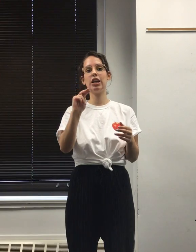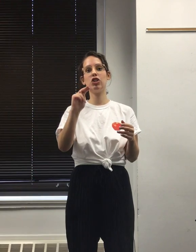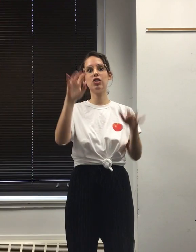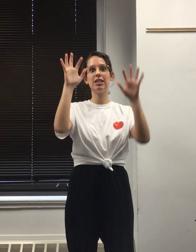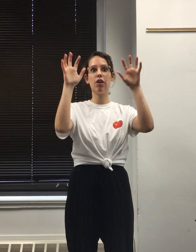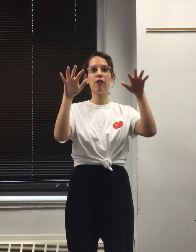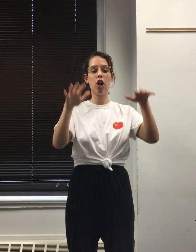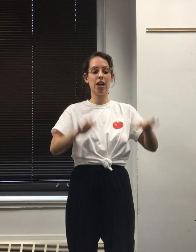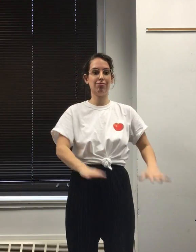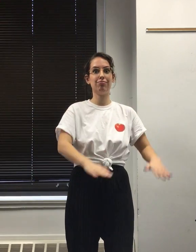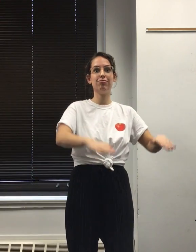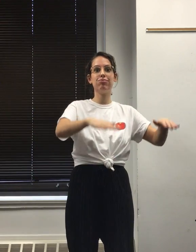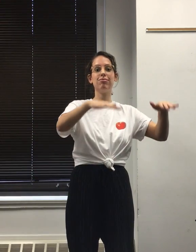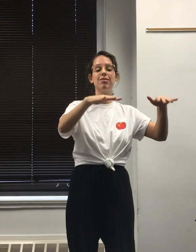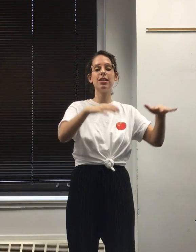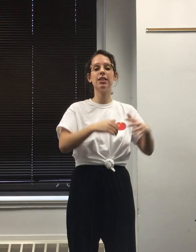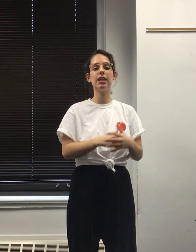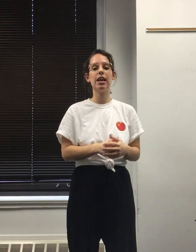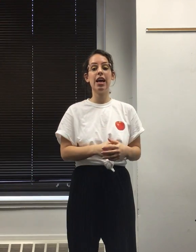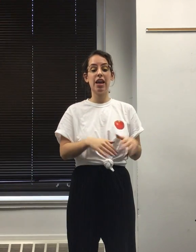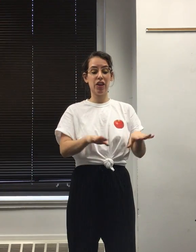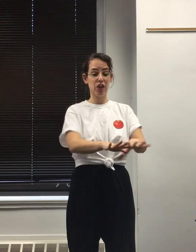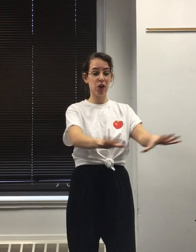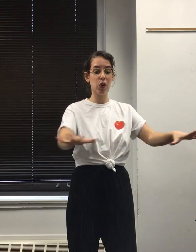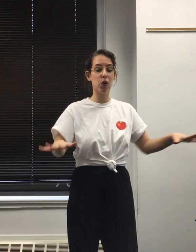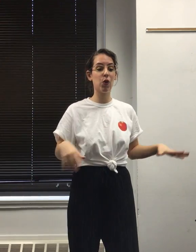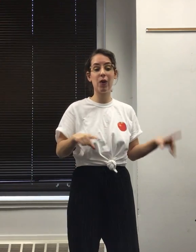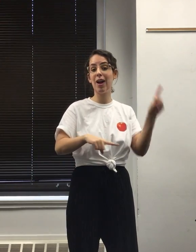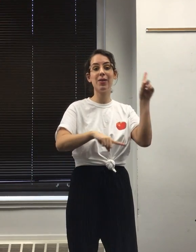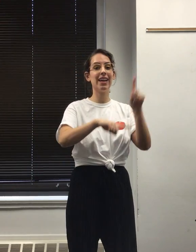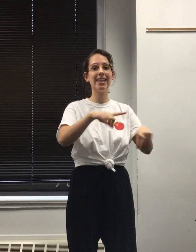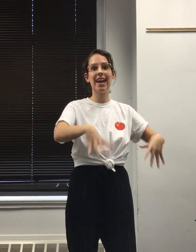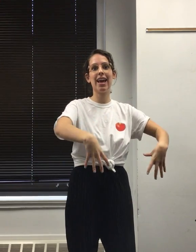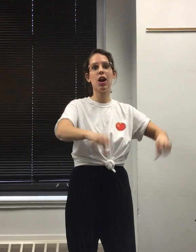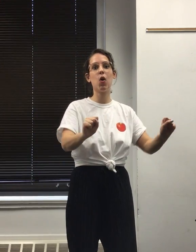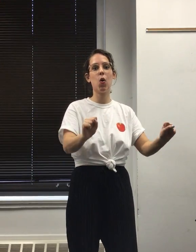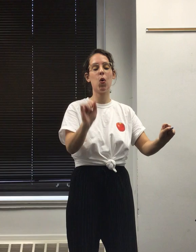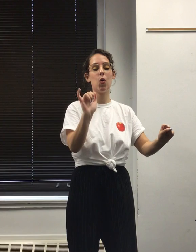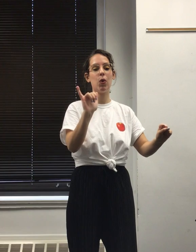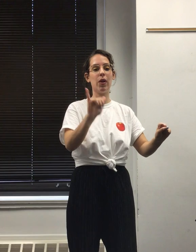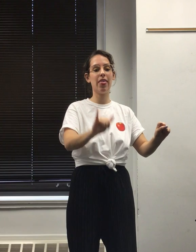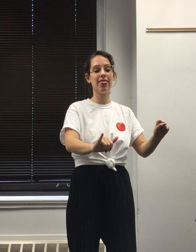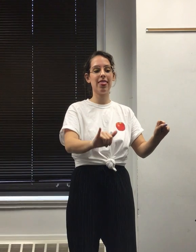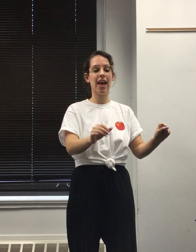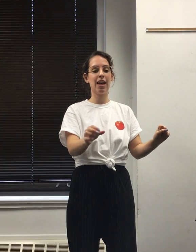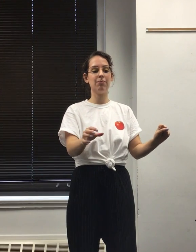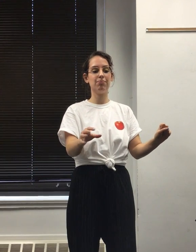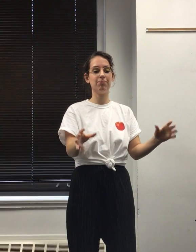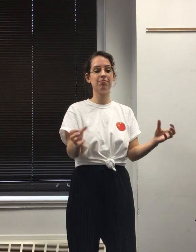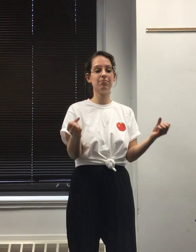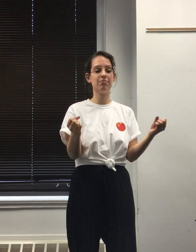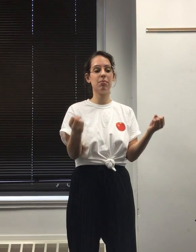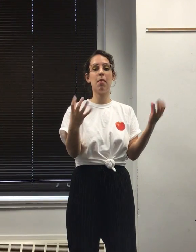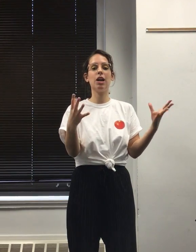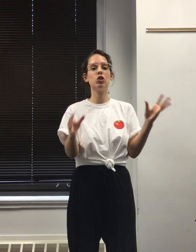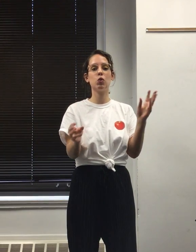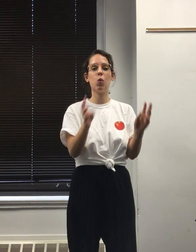Ground can't hold that stuff that quickly, gets saturated. So that's that. We're focusing on the amount of moisture that